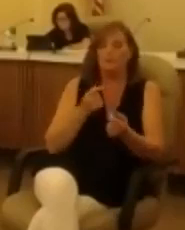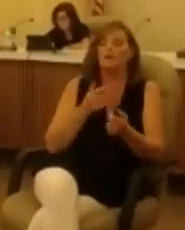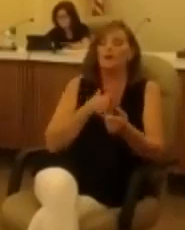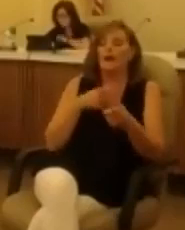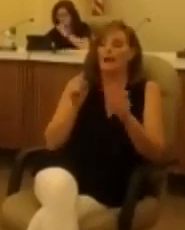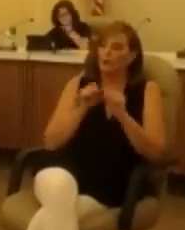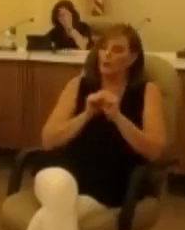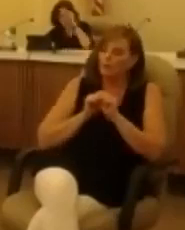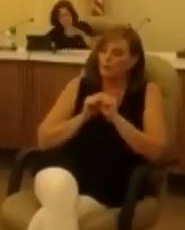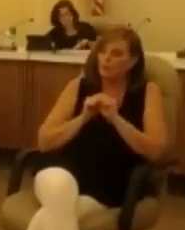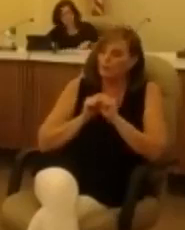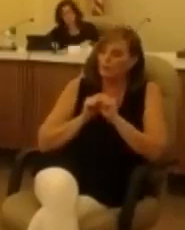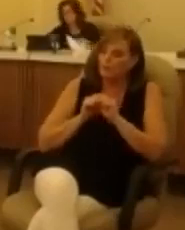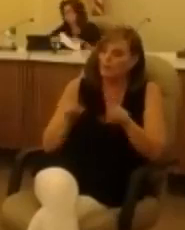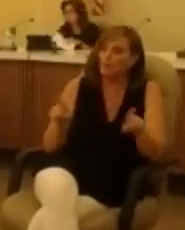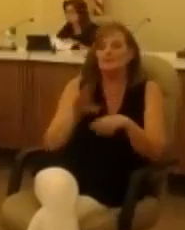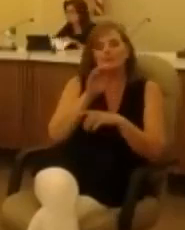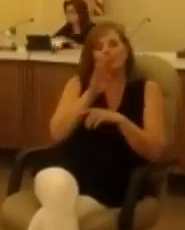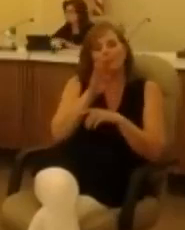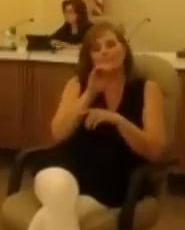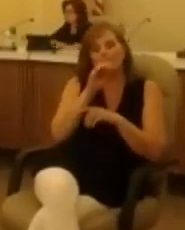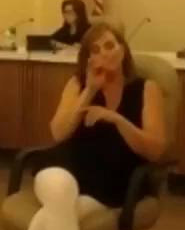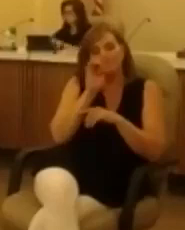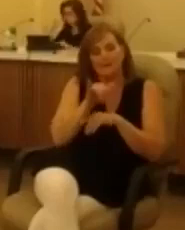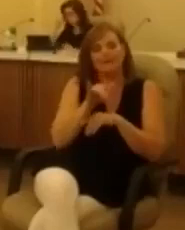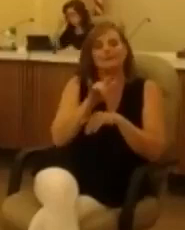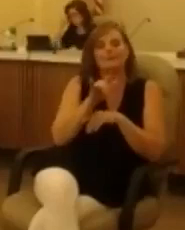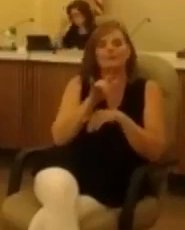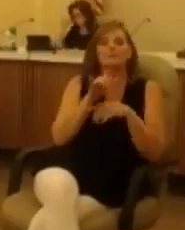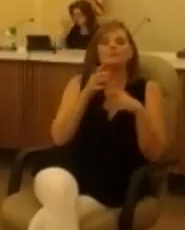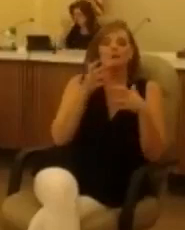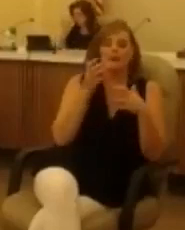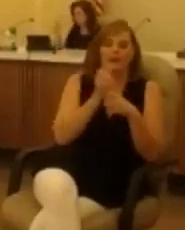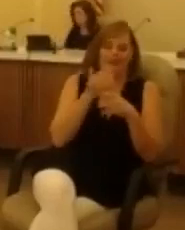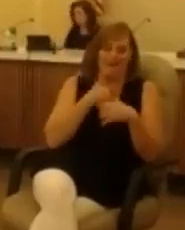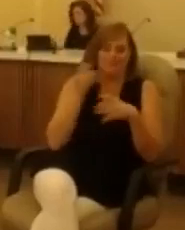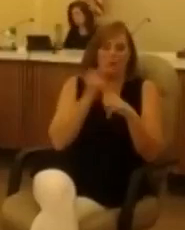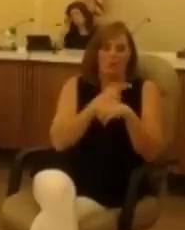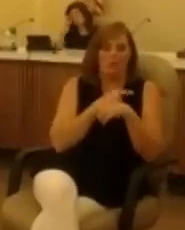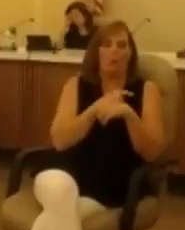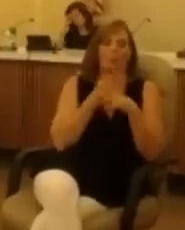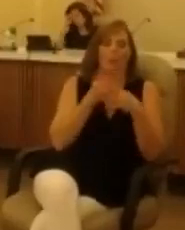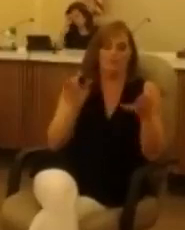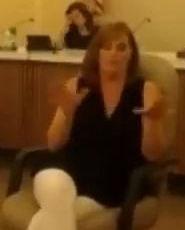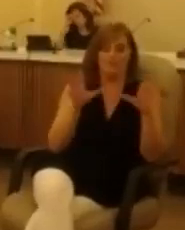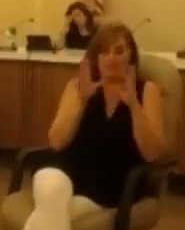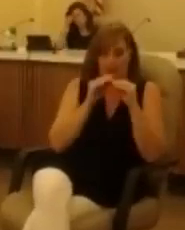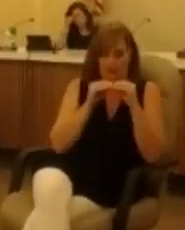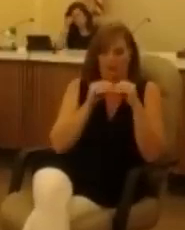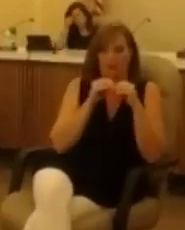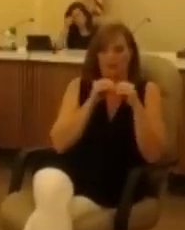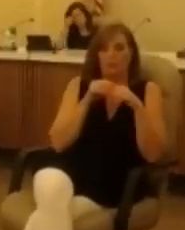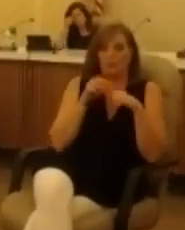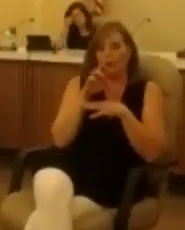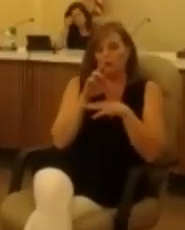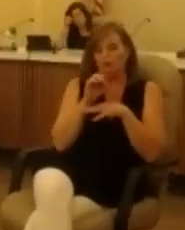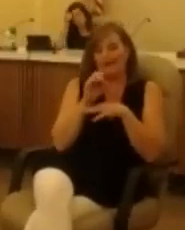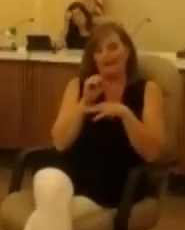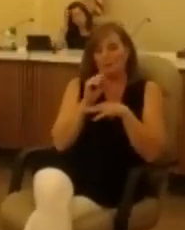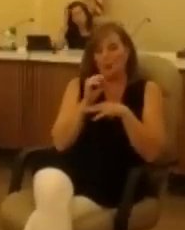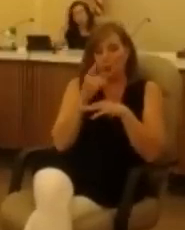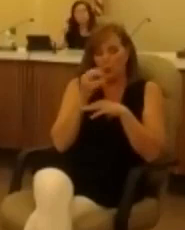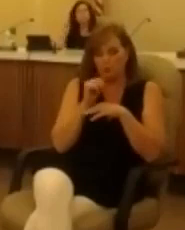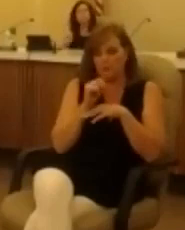out, Becky went and pulled the public hearings, the resolutions and such. I don't think we had